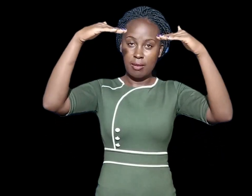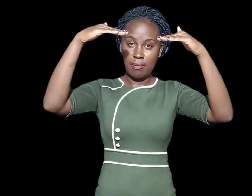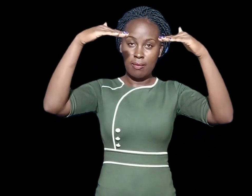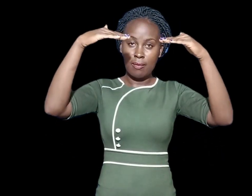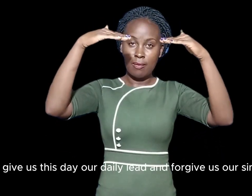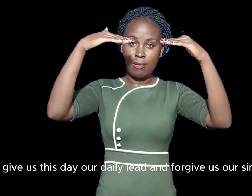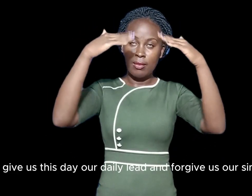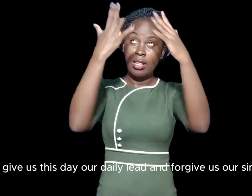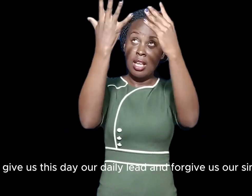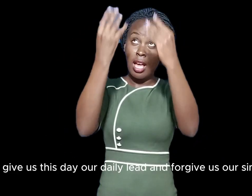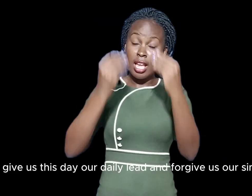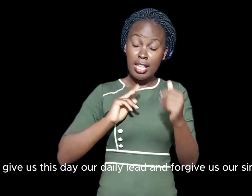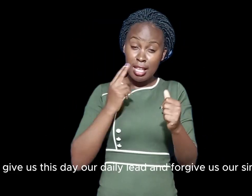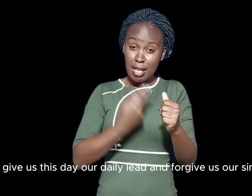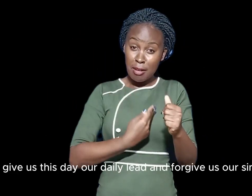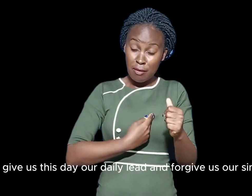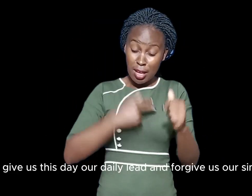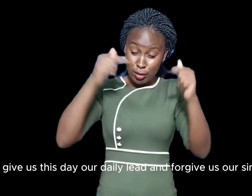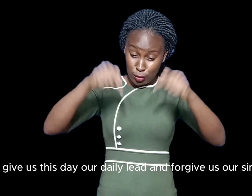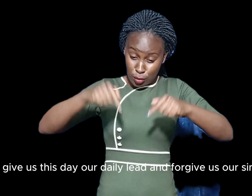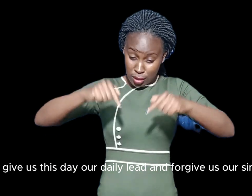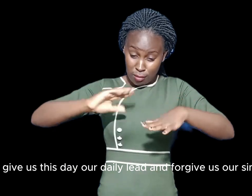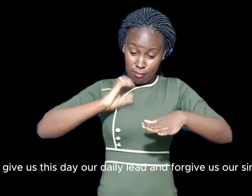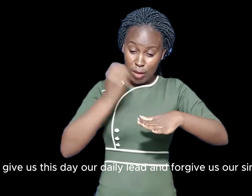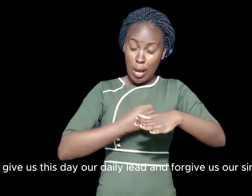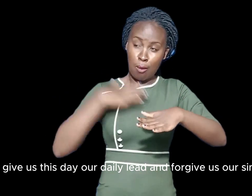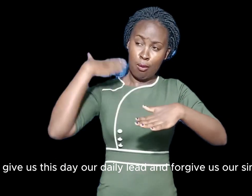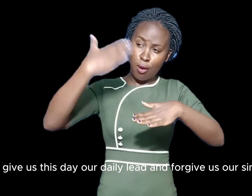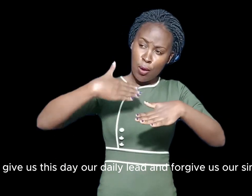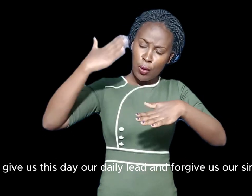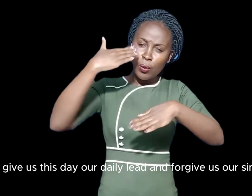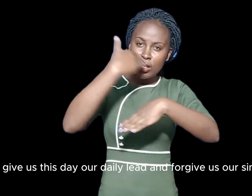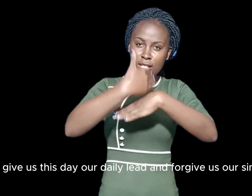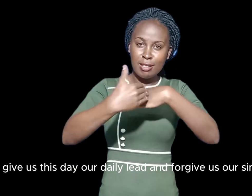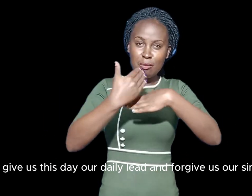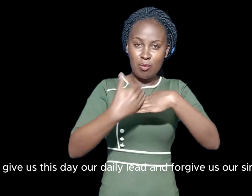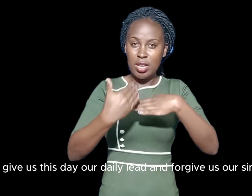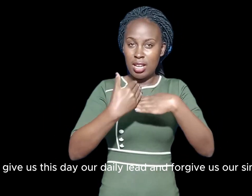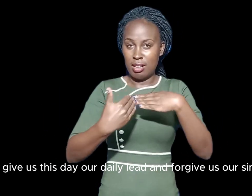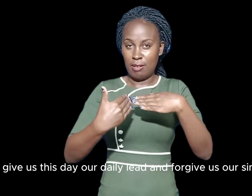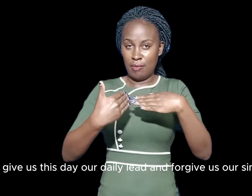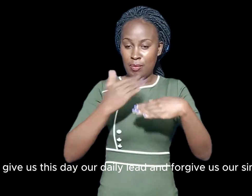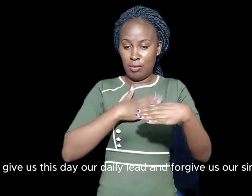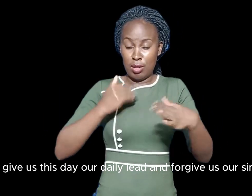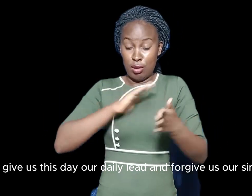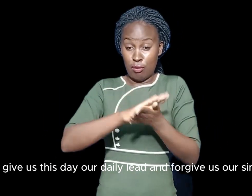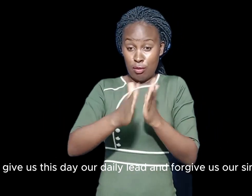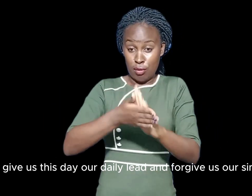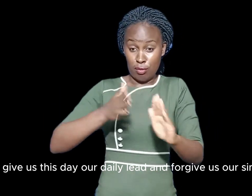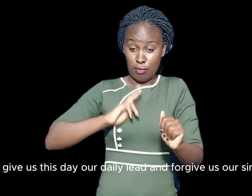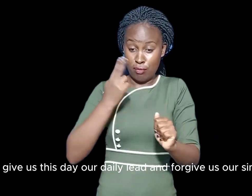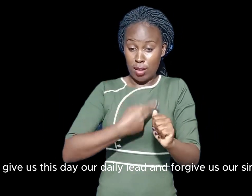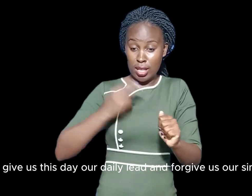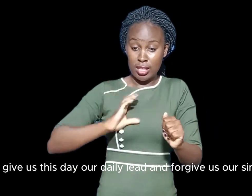Give us this day our daily bread and forgive us our sins